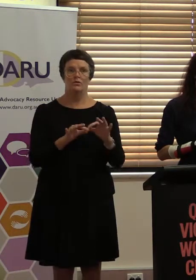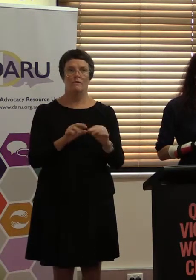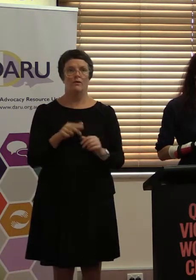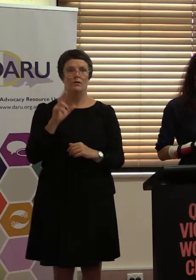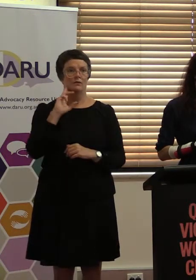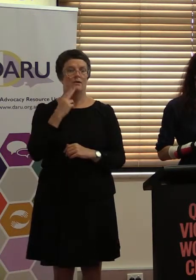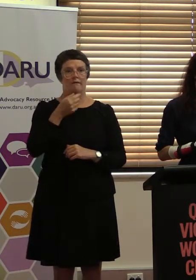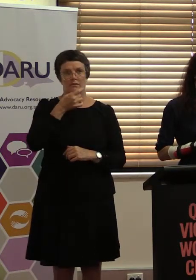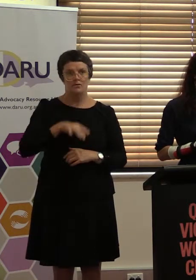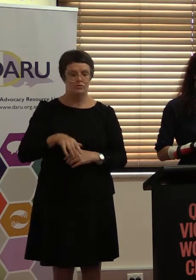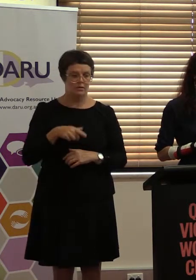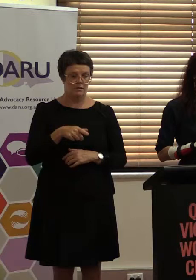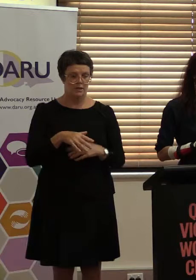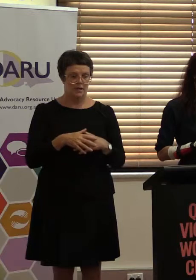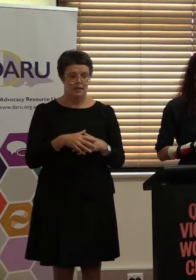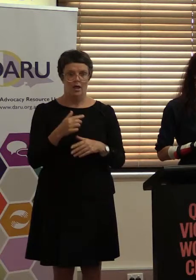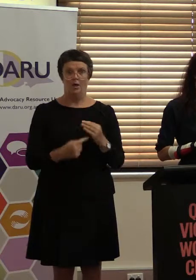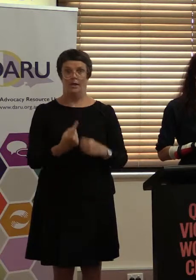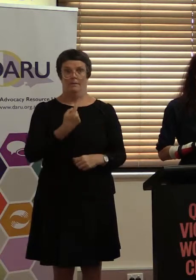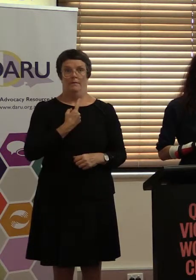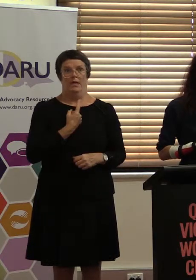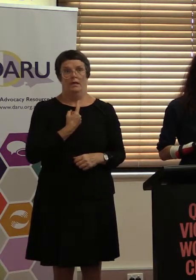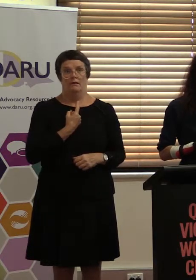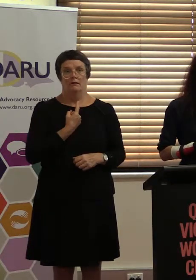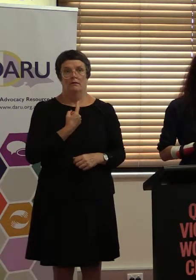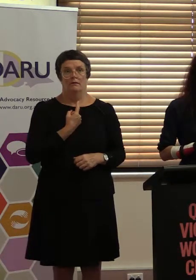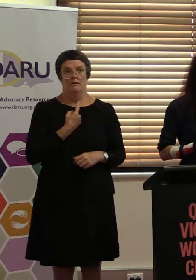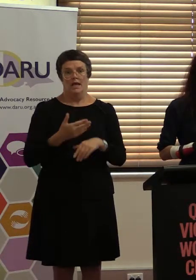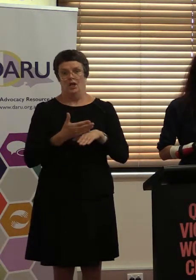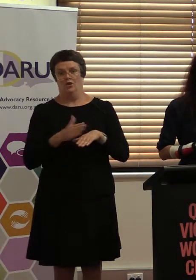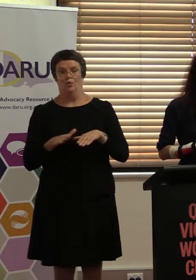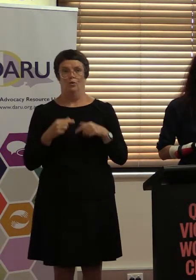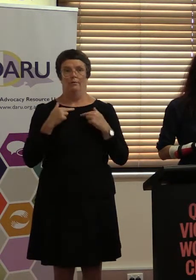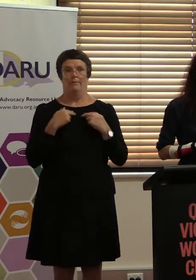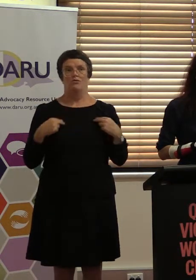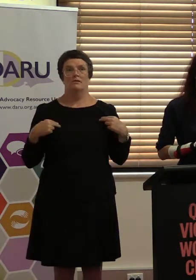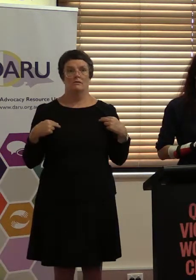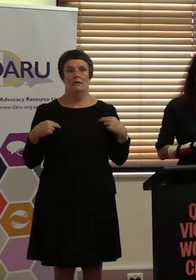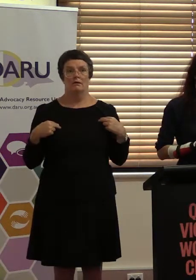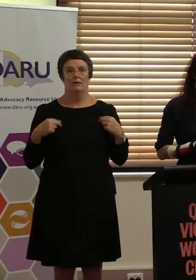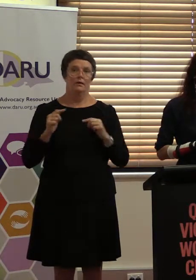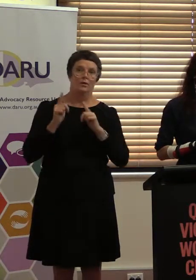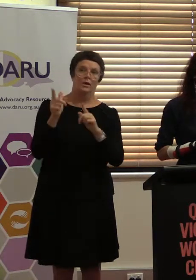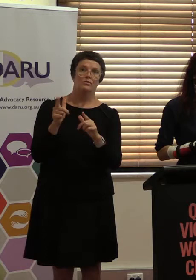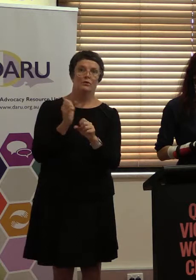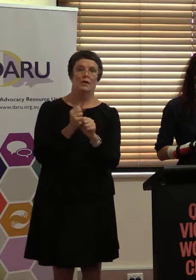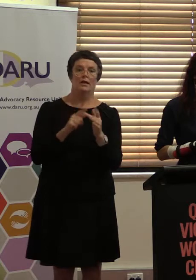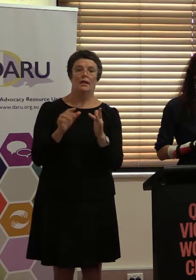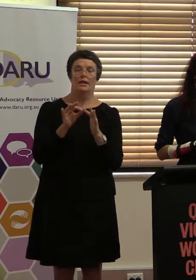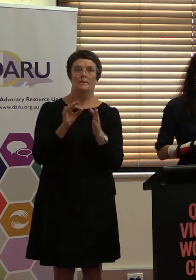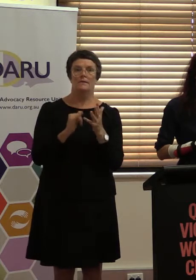only me and a junior barrister, and that's all there was. And we went down to Gippsland, and on the first day of the